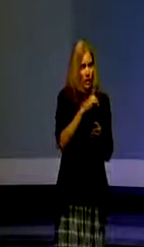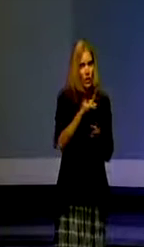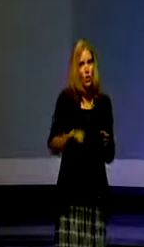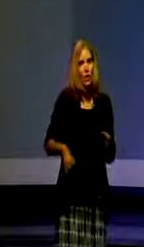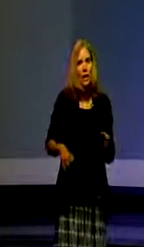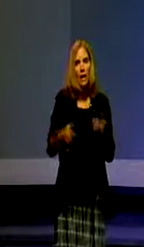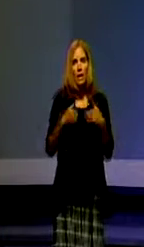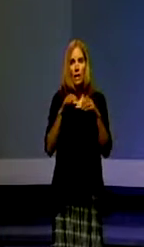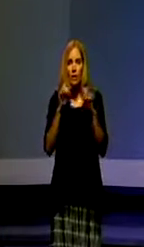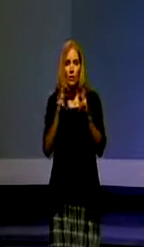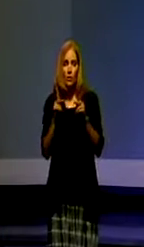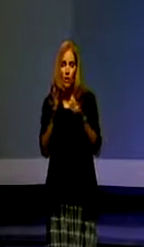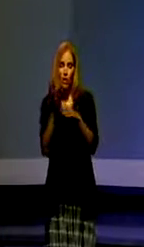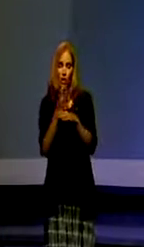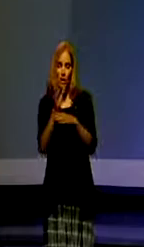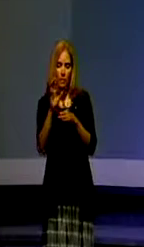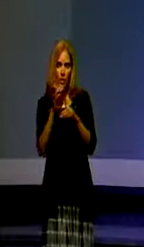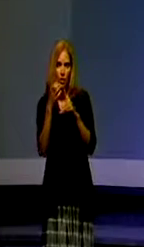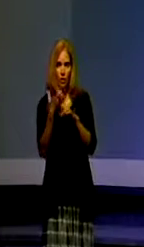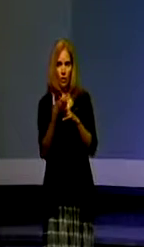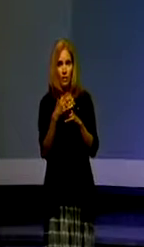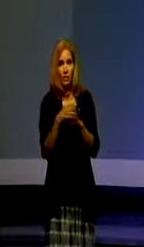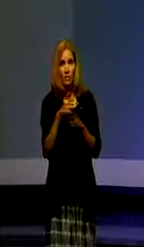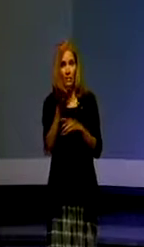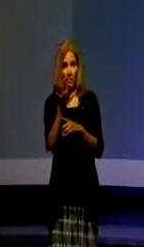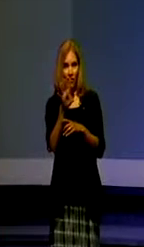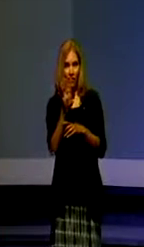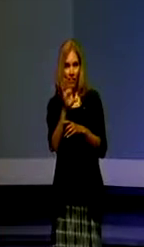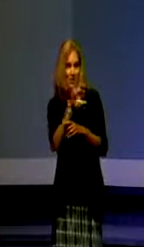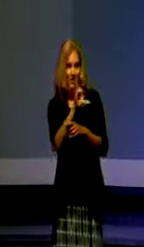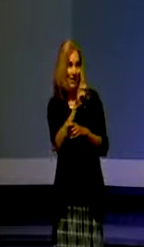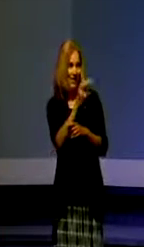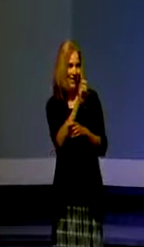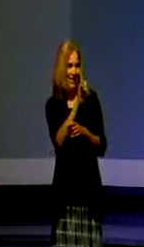to share in some of their culture, a 54 Chevy, right?